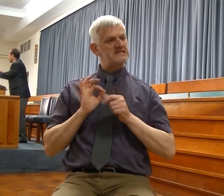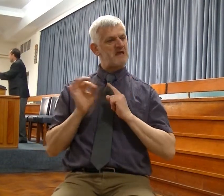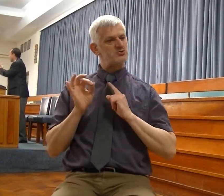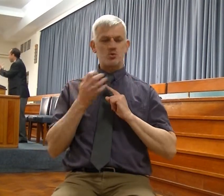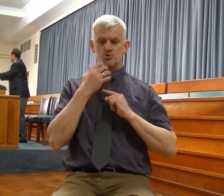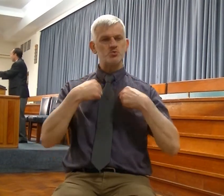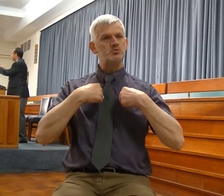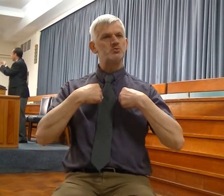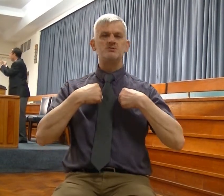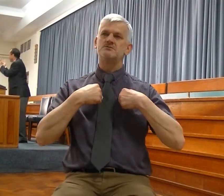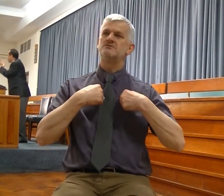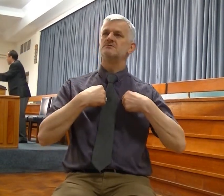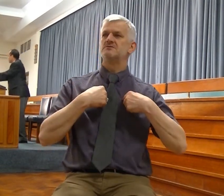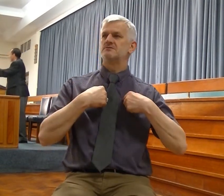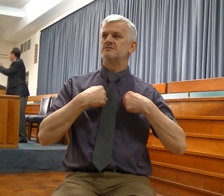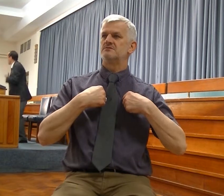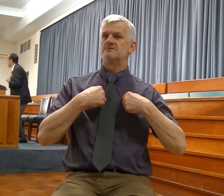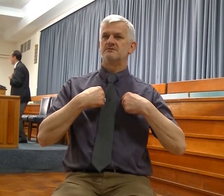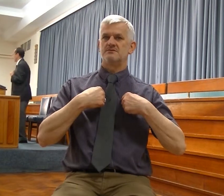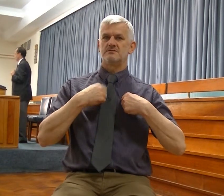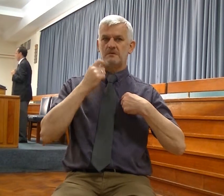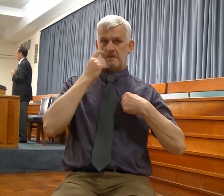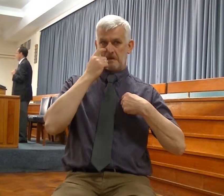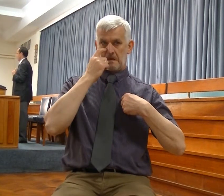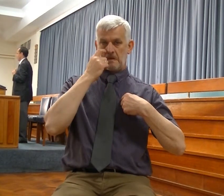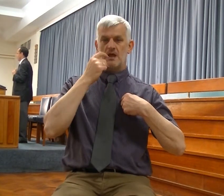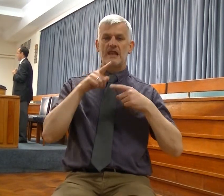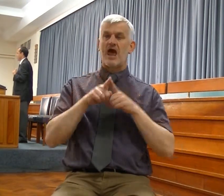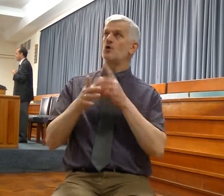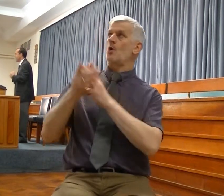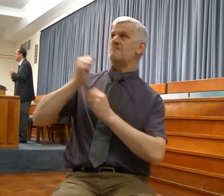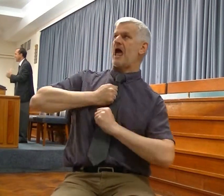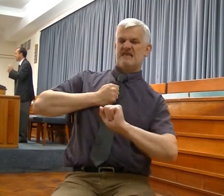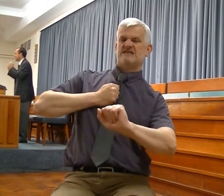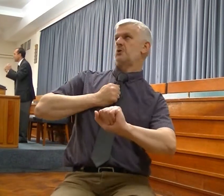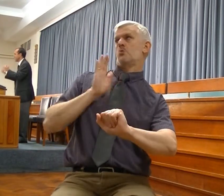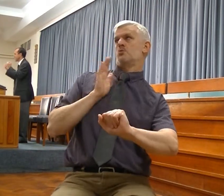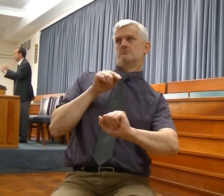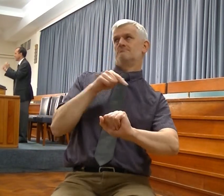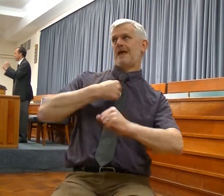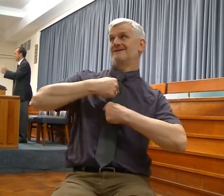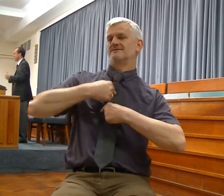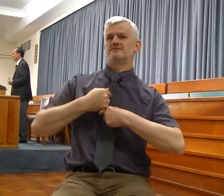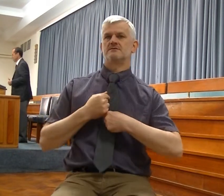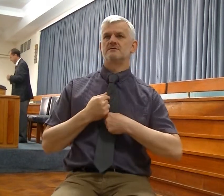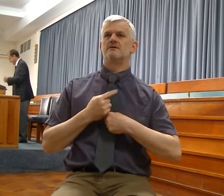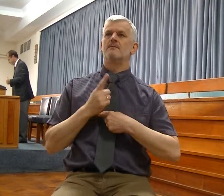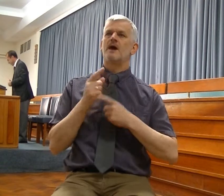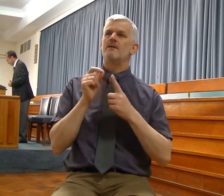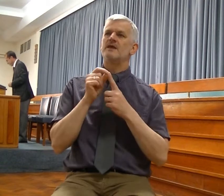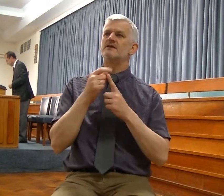superior. They made of God their private property. But what did Peter say